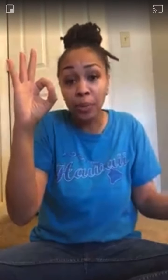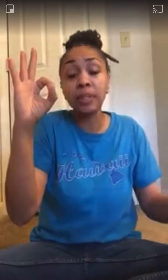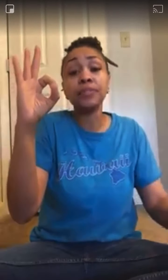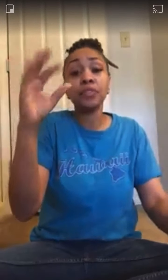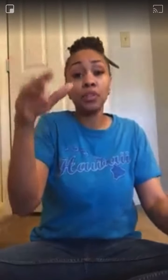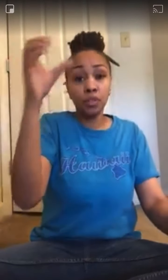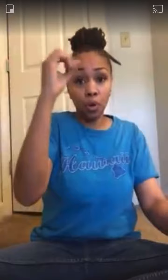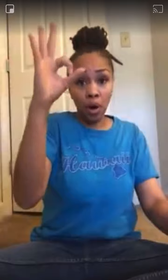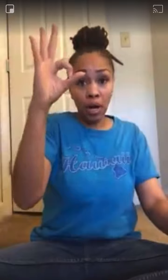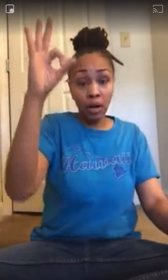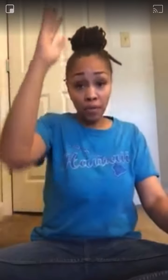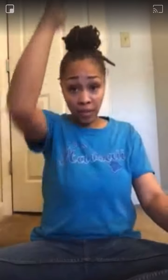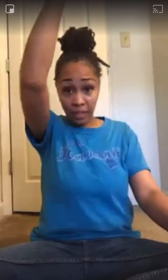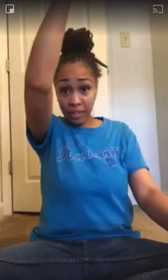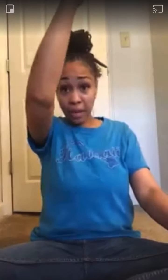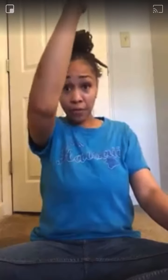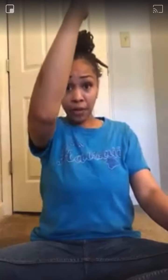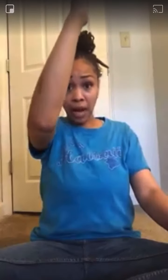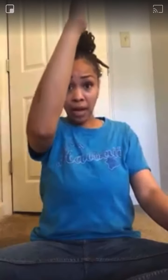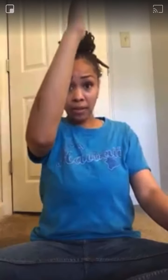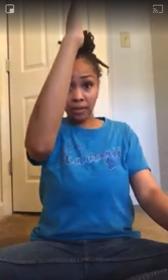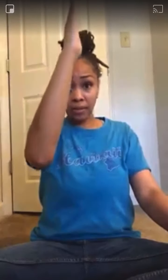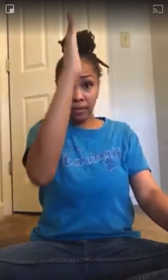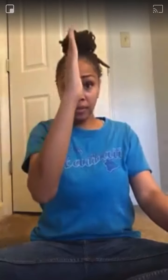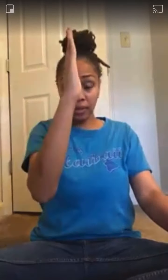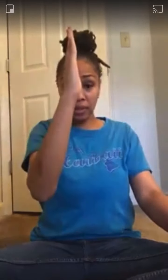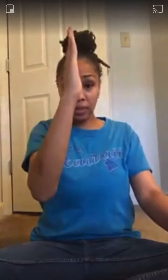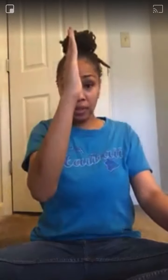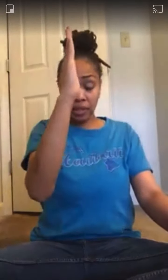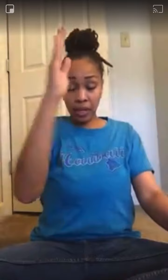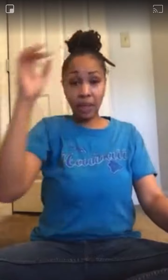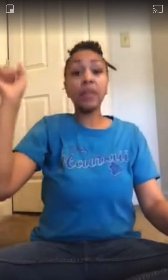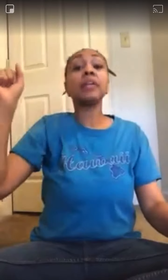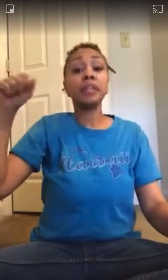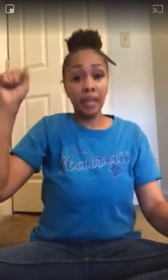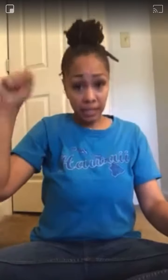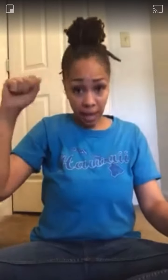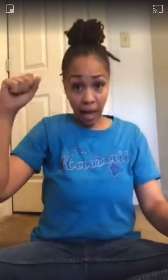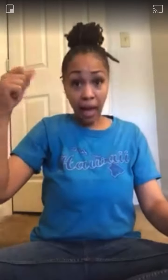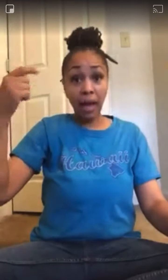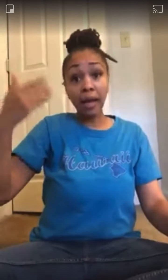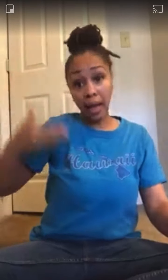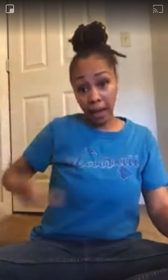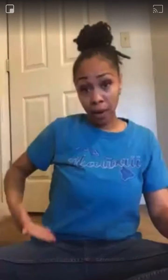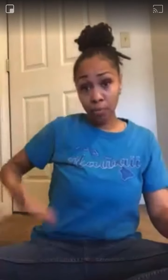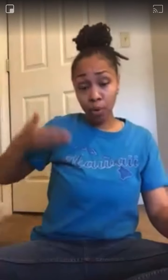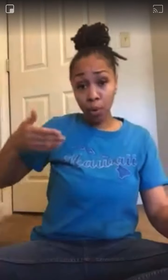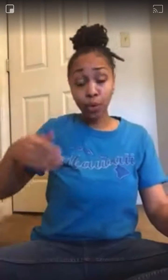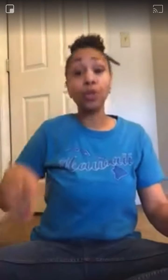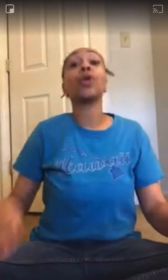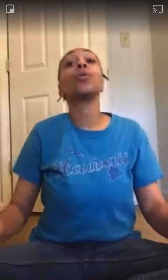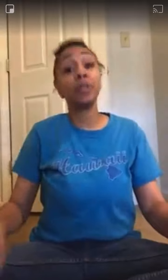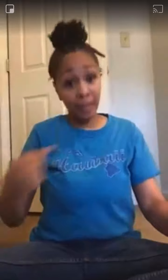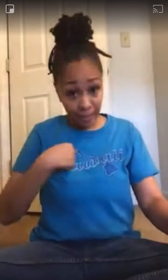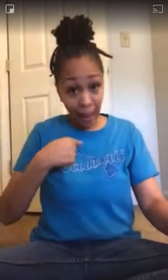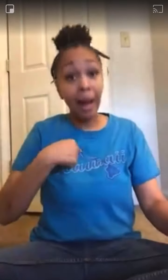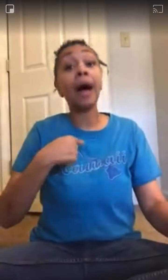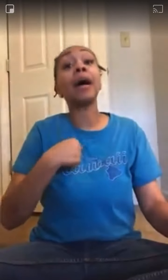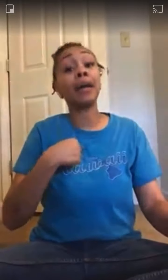it. So of, and then the sign for God. And then yes, I am. Or you can go, yes, I